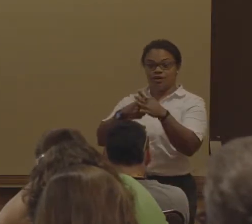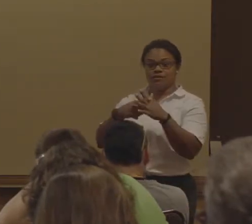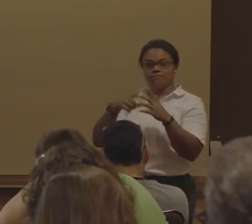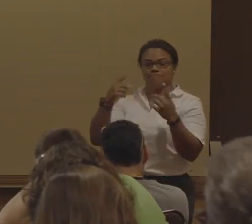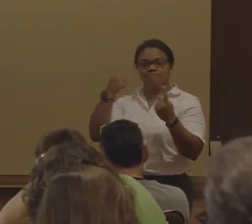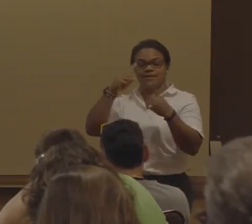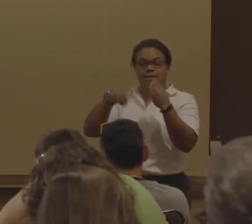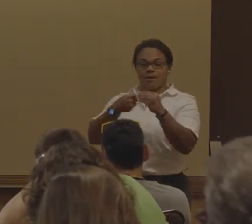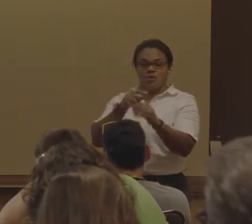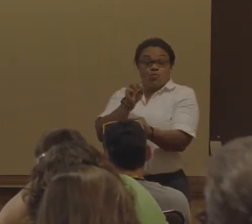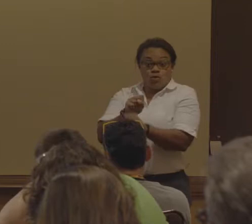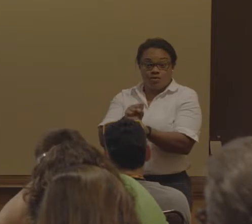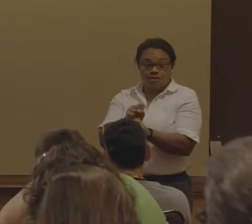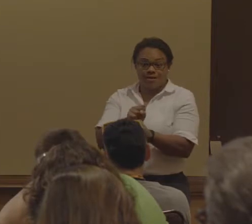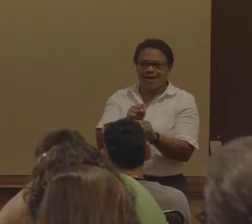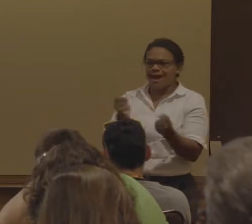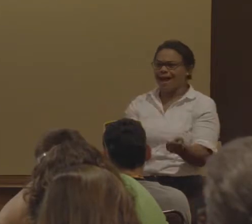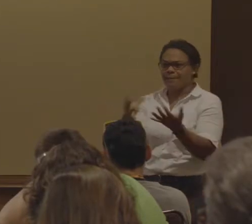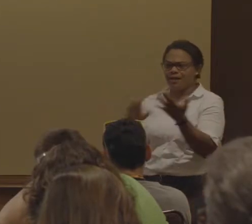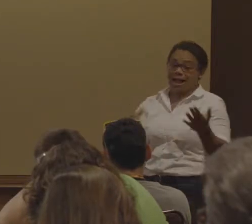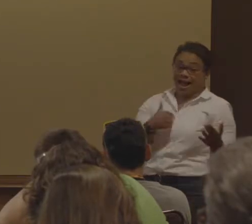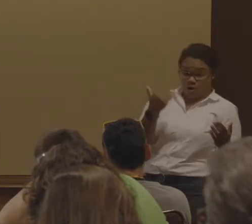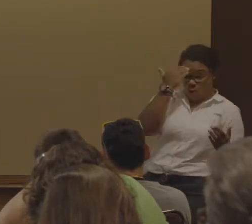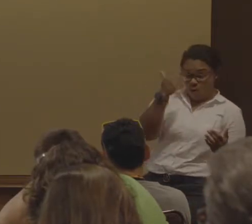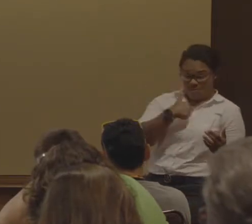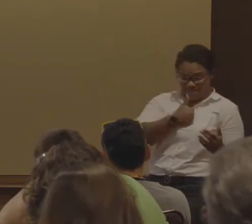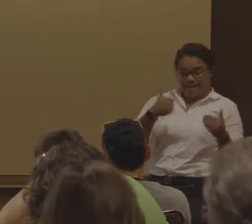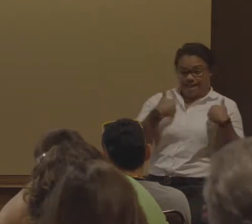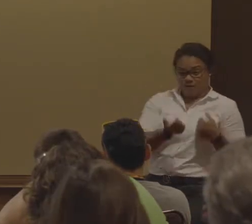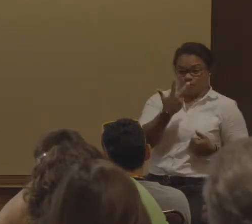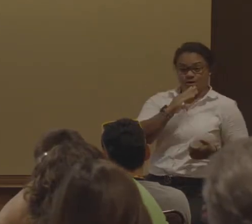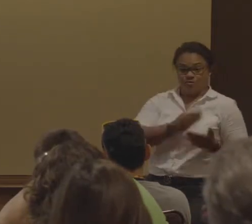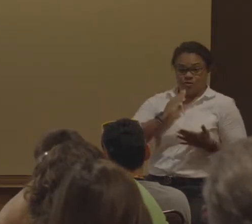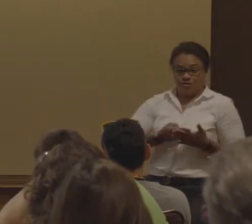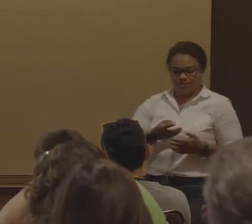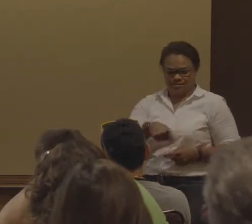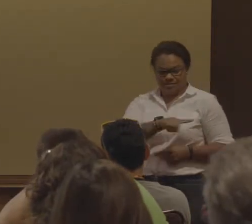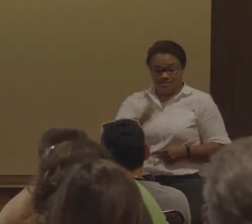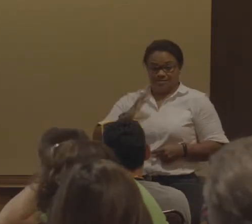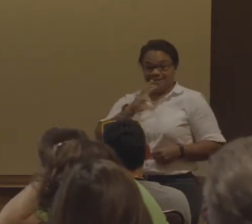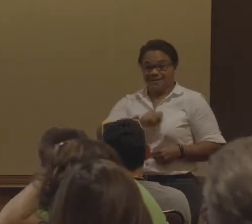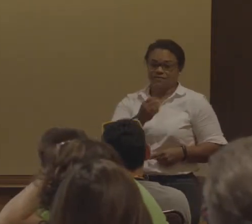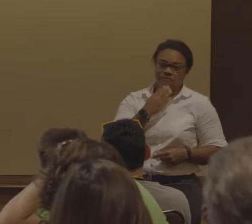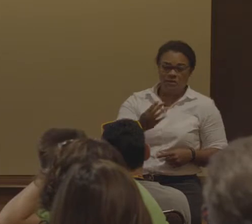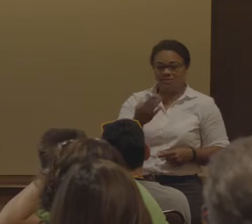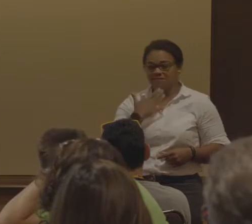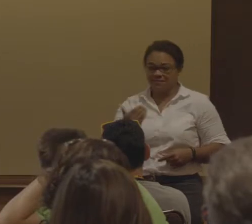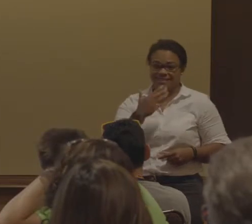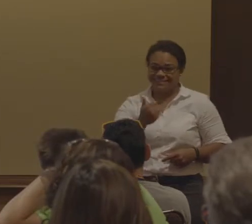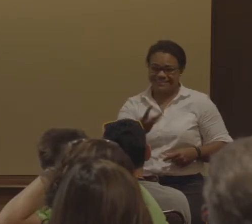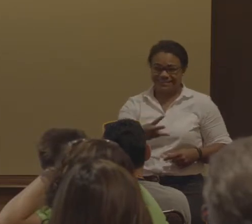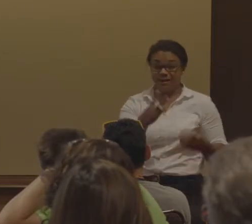many students, I know, I have 3 daughters, and I know when they were 14, 15, 16, they didn't have a clue what they wanted to